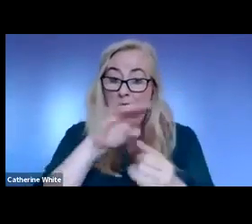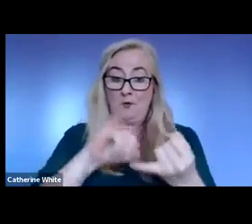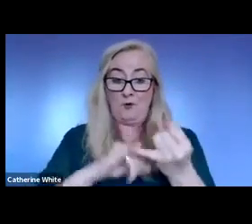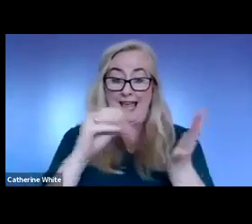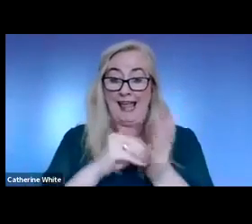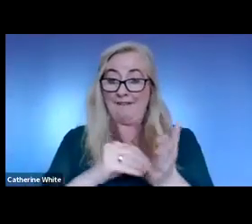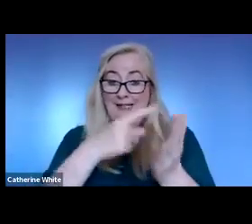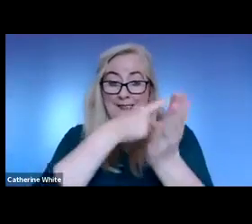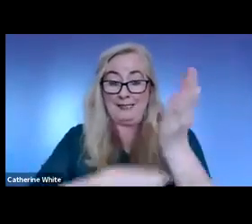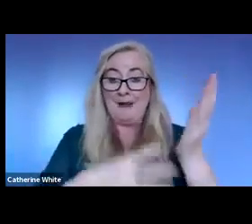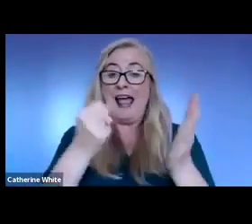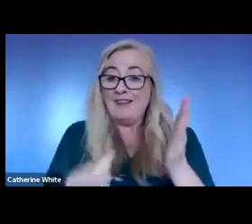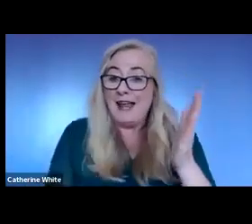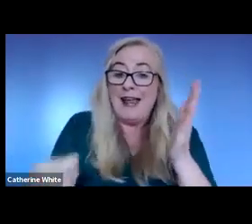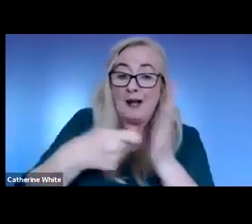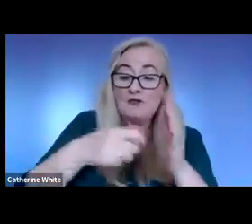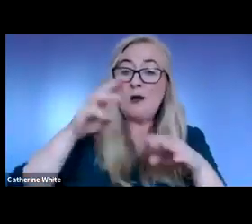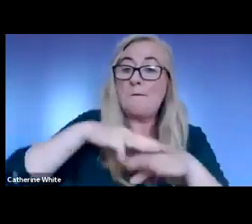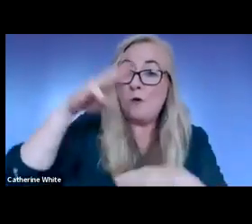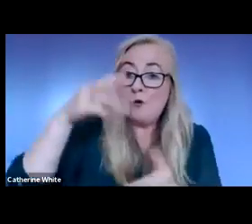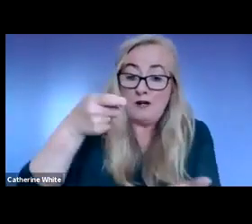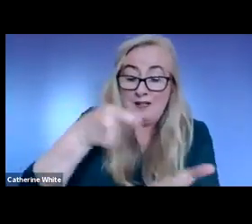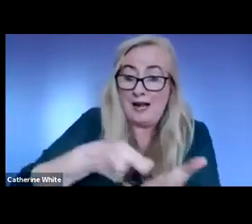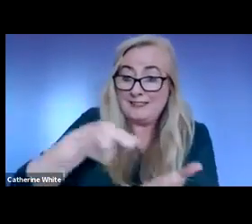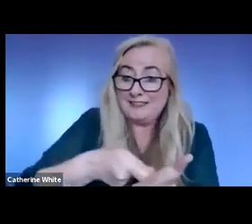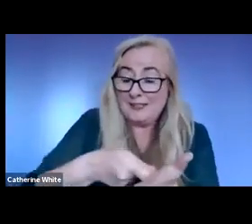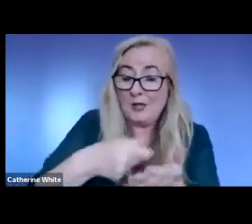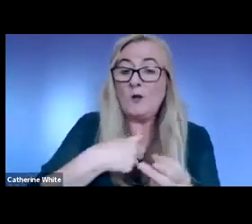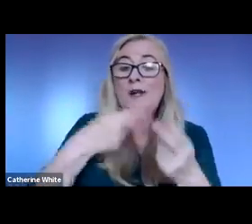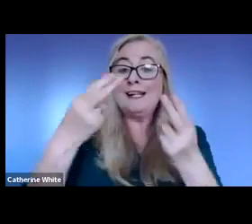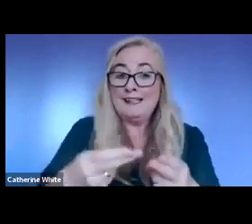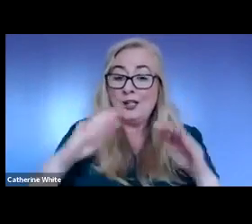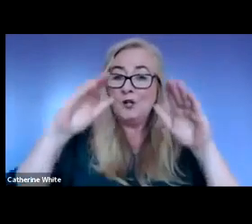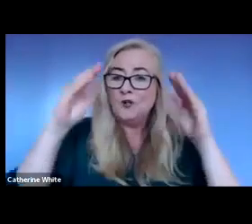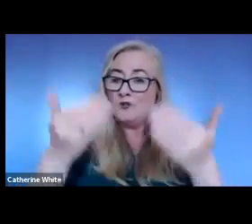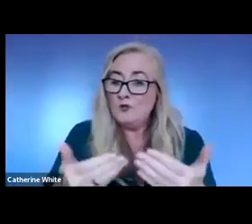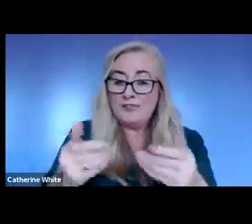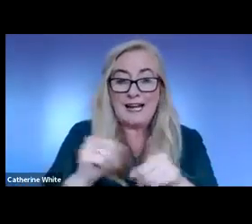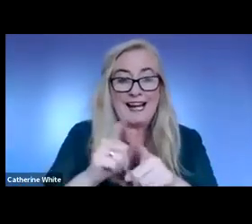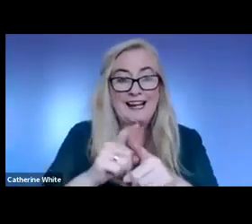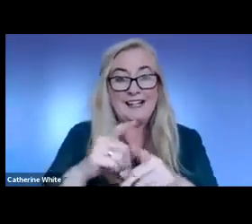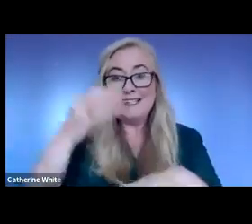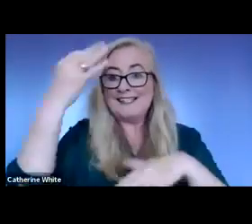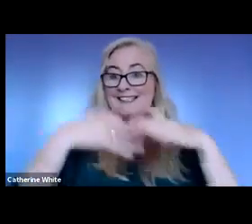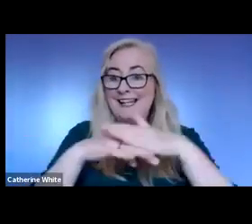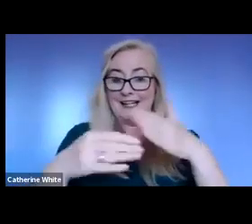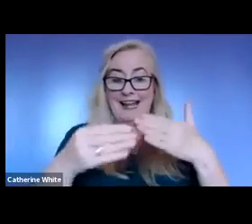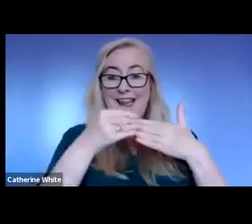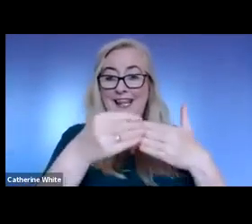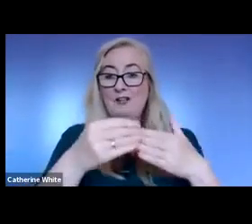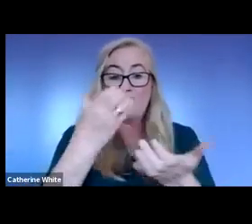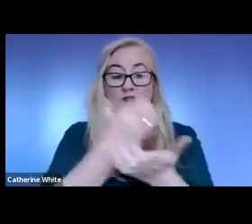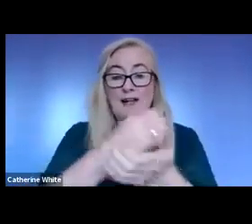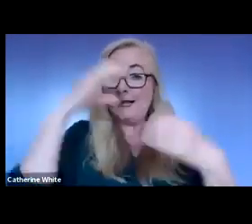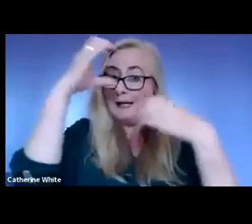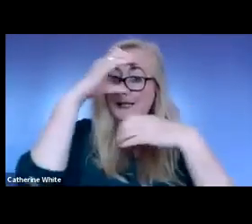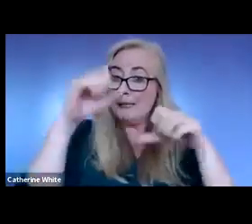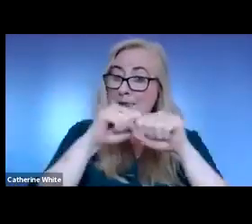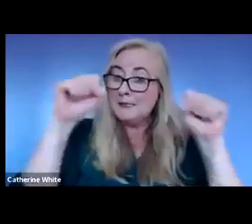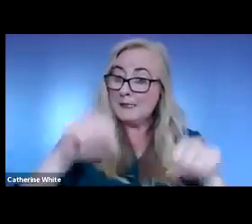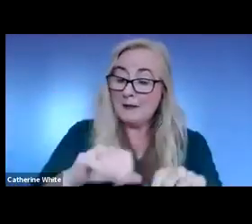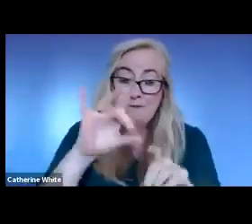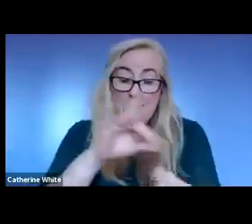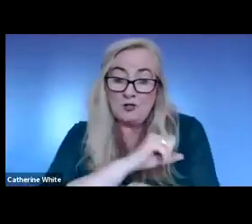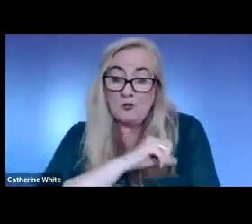have increased costs because of that. And we need to introduce a state-led childcare system so that we can